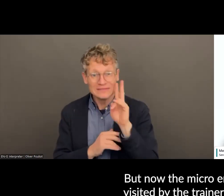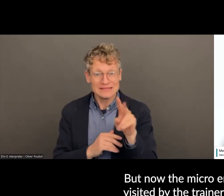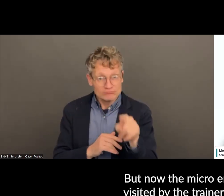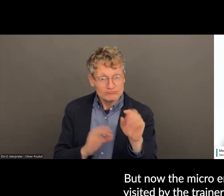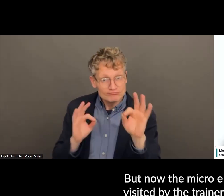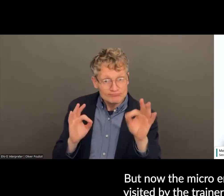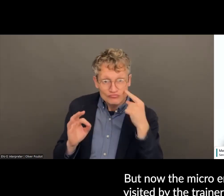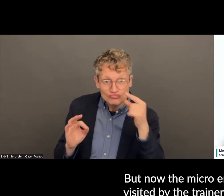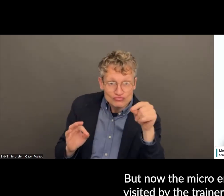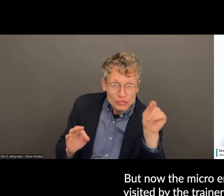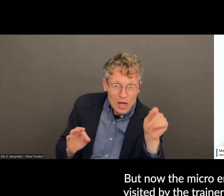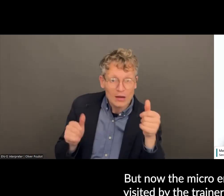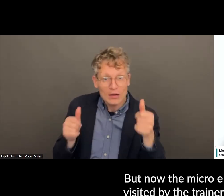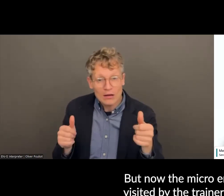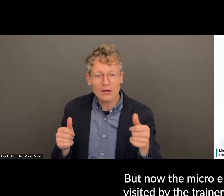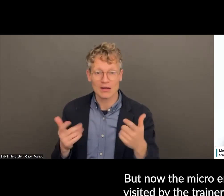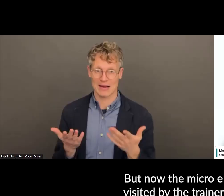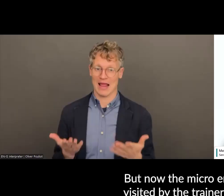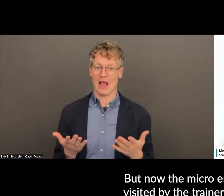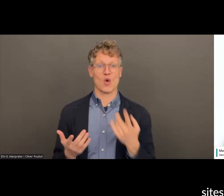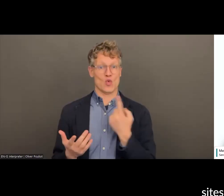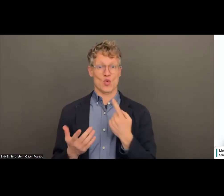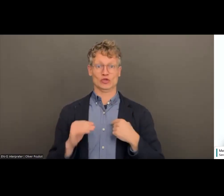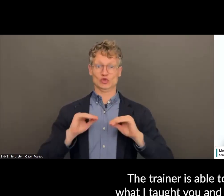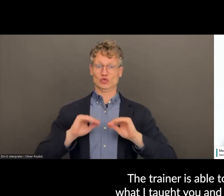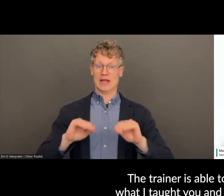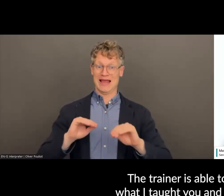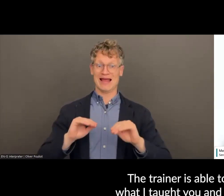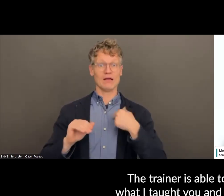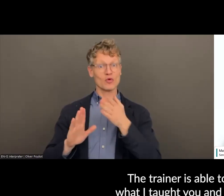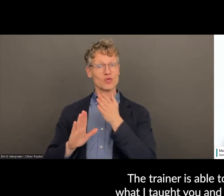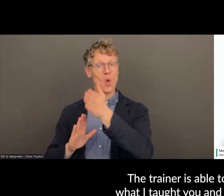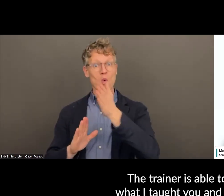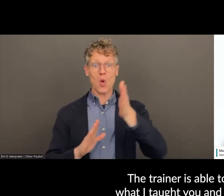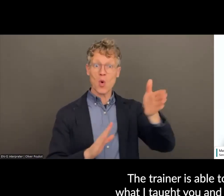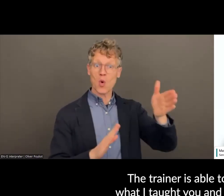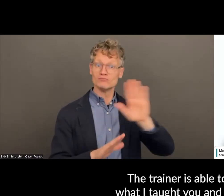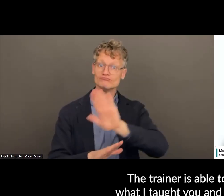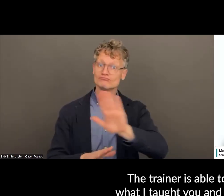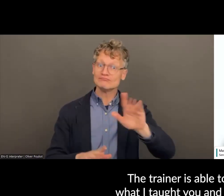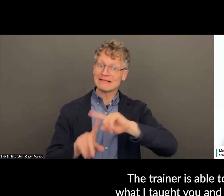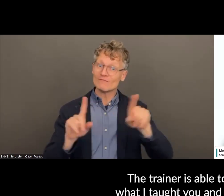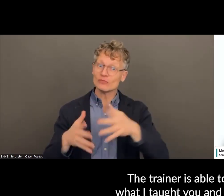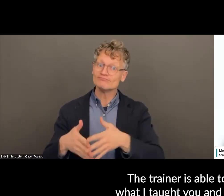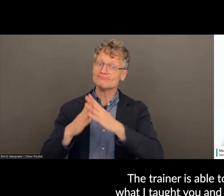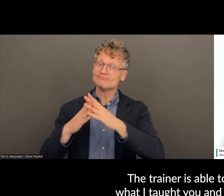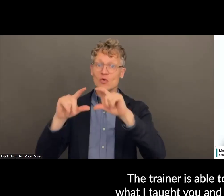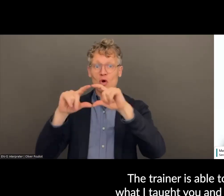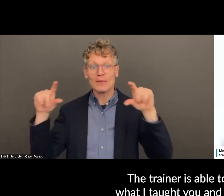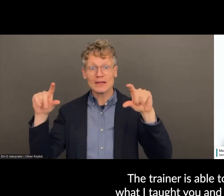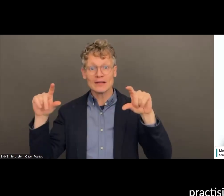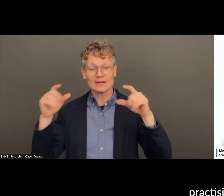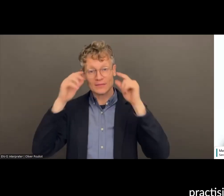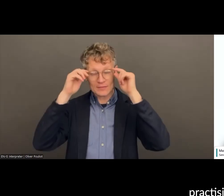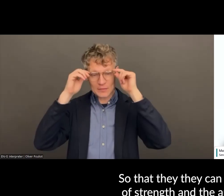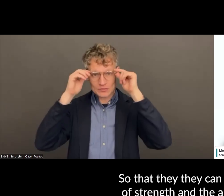micro entrepreneurs are visited by the trainers at the business sites. The trainer is able to see that this is what I taught you and this is